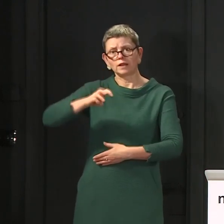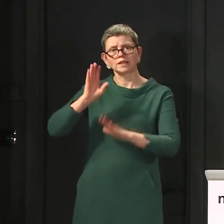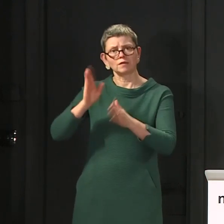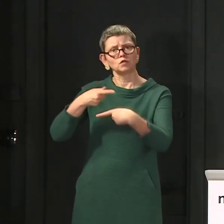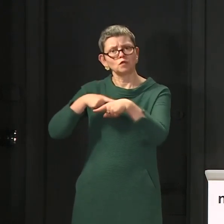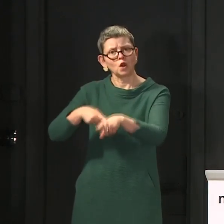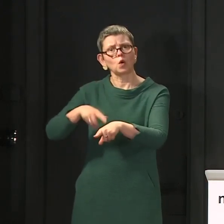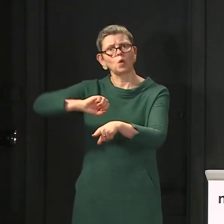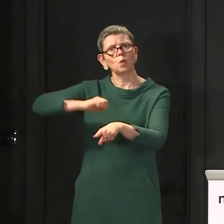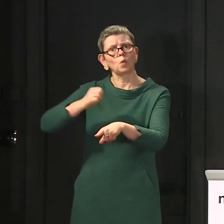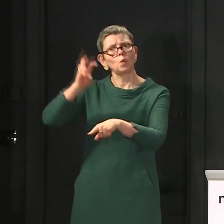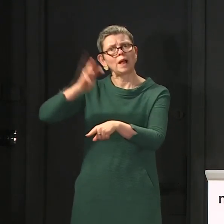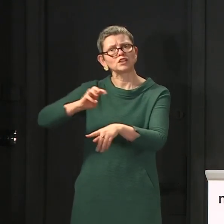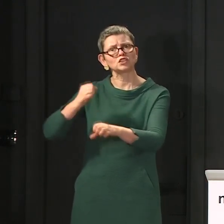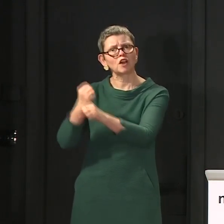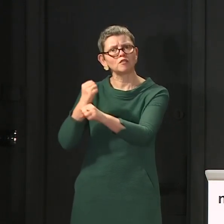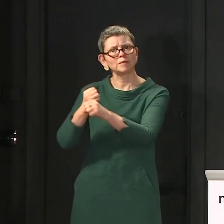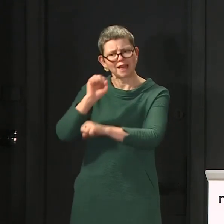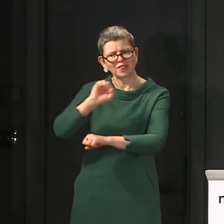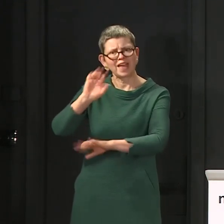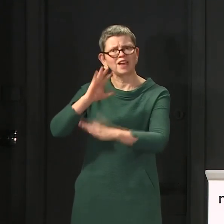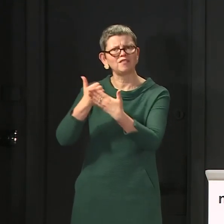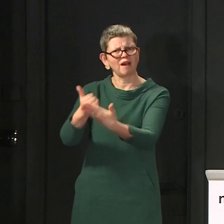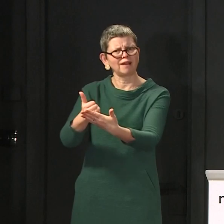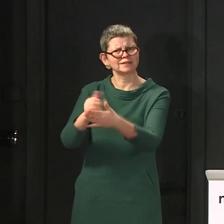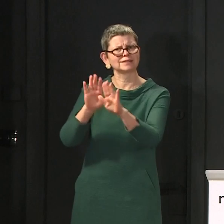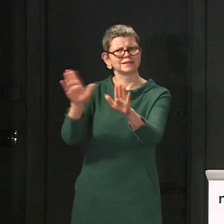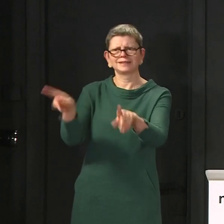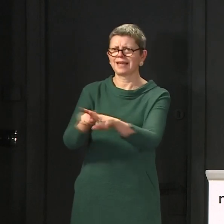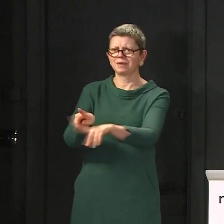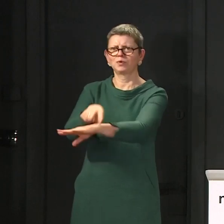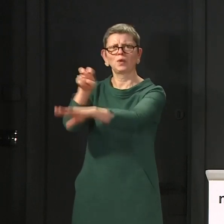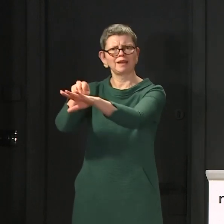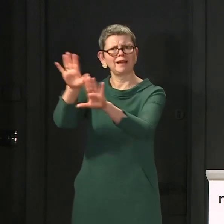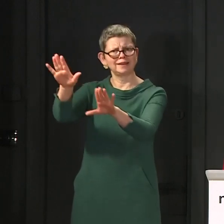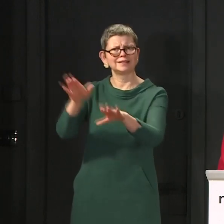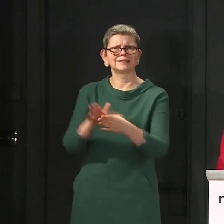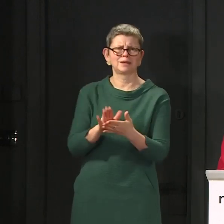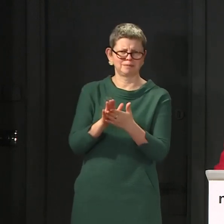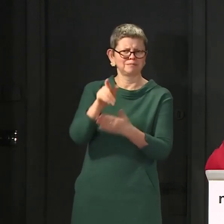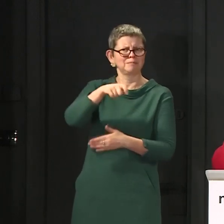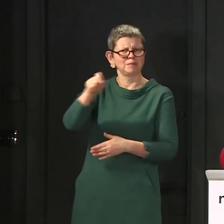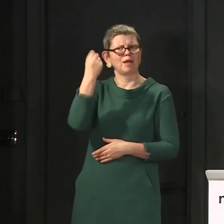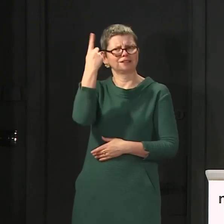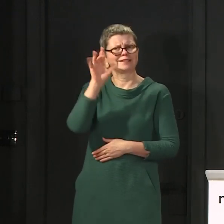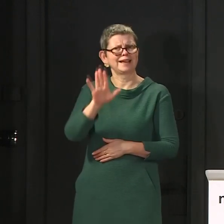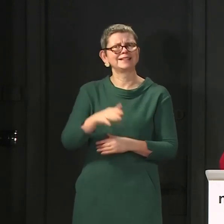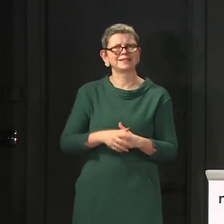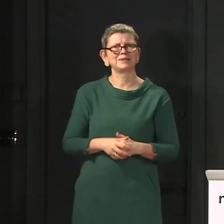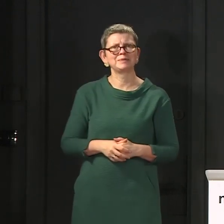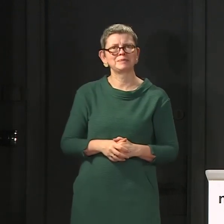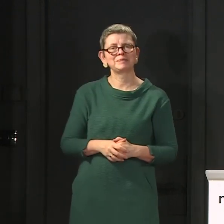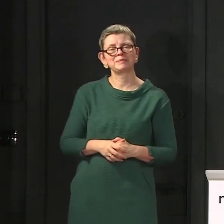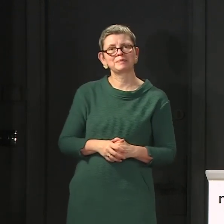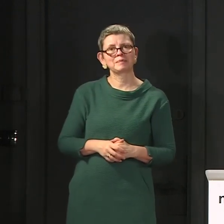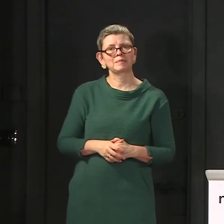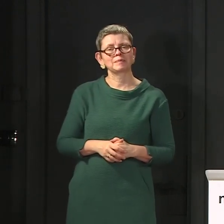similarly in Northern Ireland. So, you know, I think people are perfectly capable of understanding that. Michael Blackley from the Daily Mail.